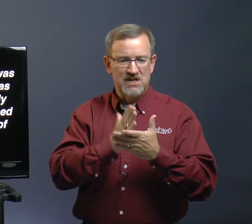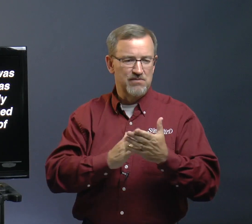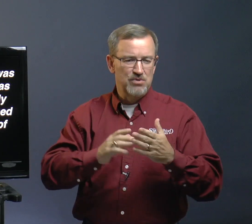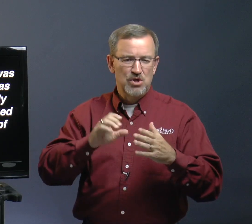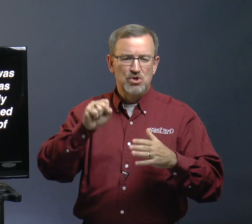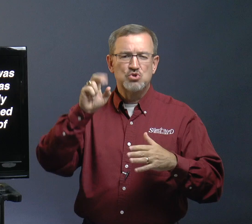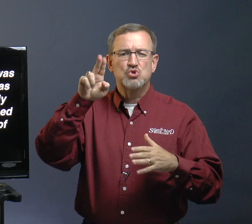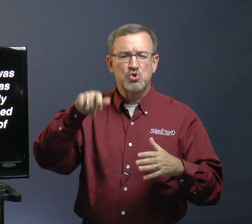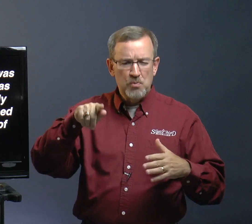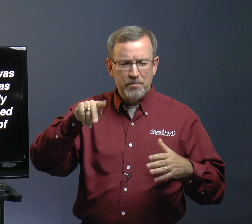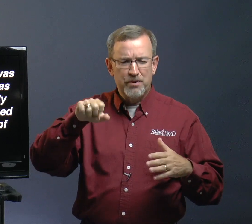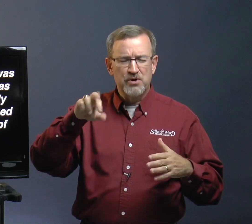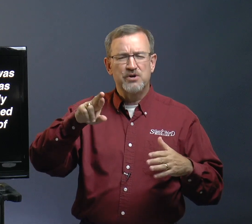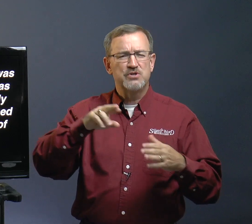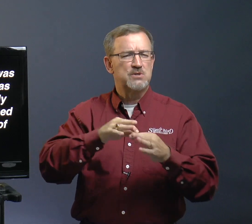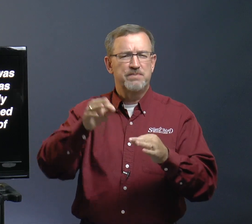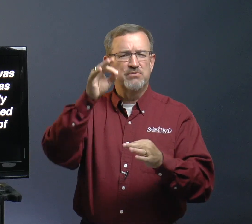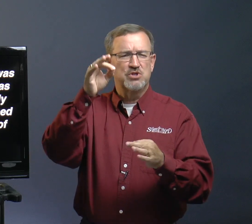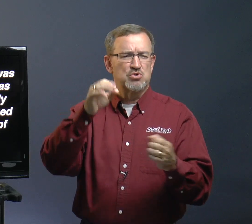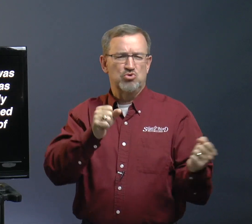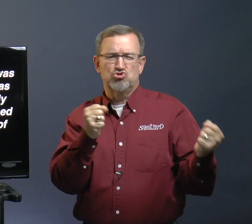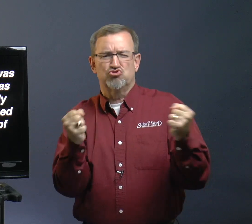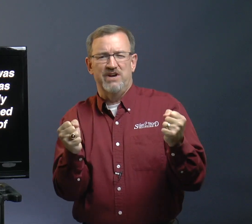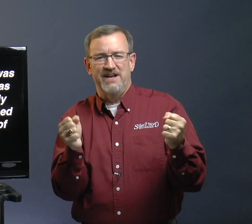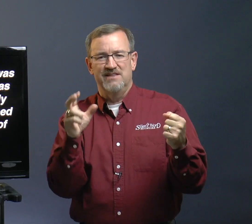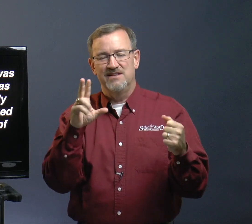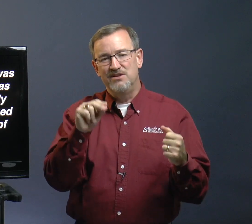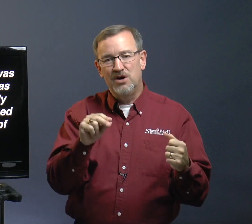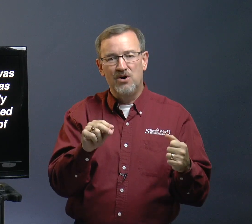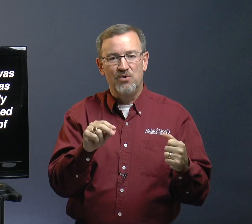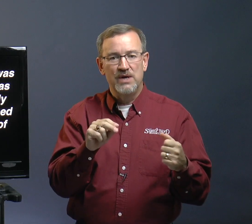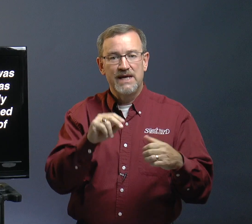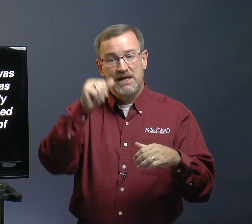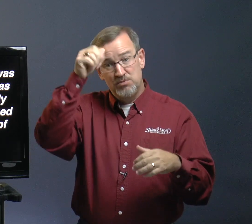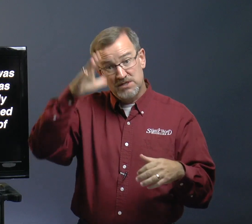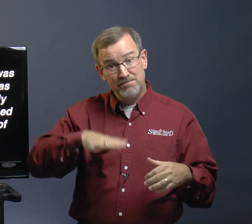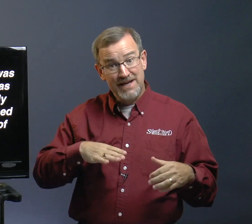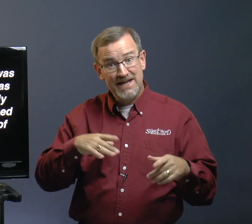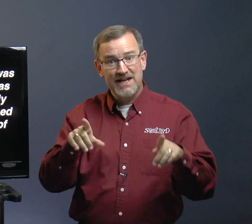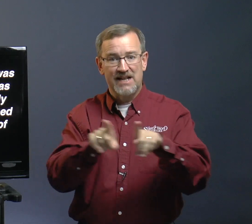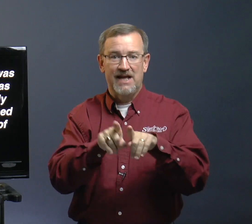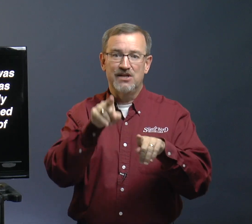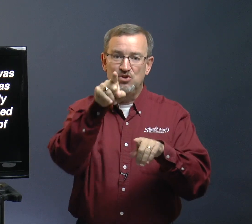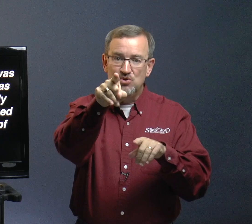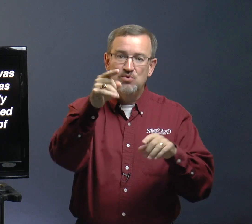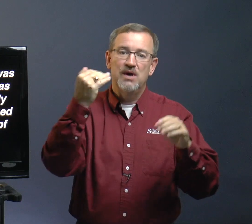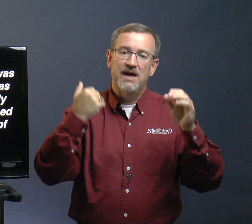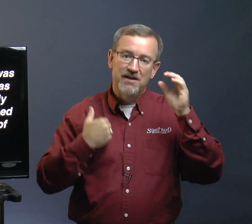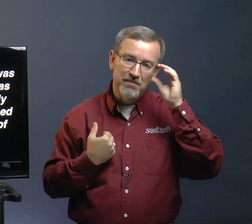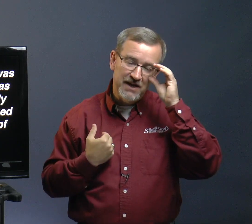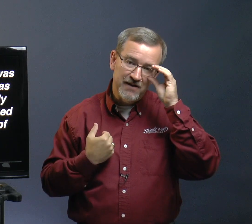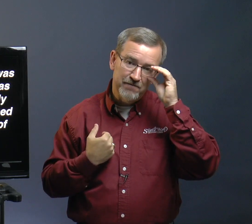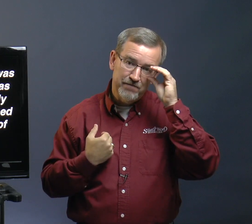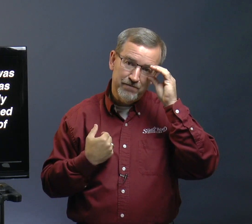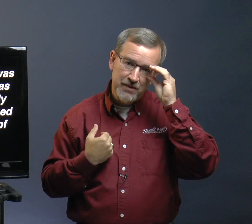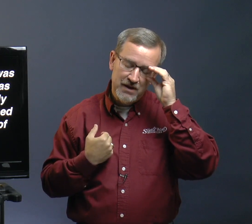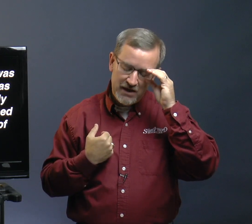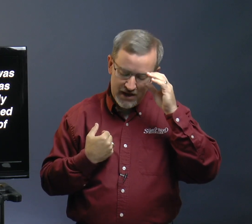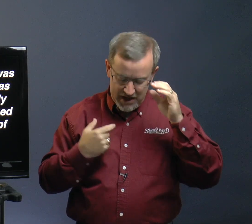some super spiritual strength. No, he was a man like you and me.